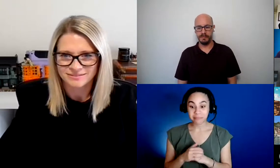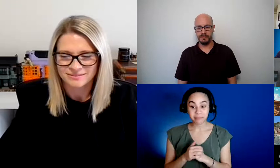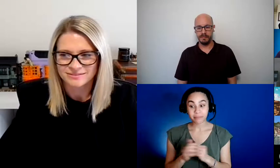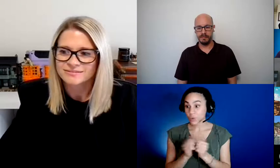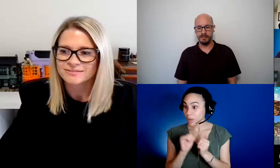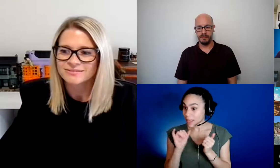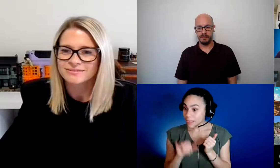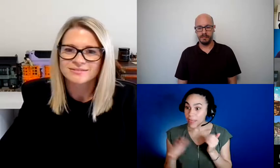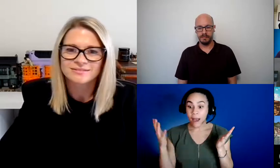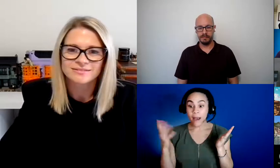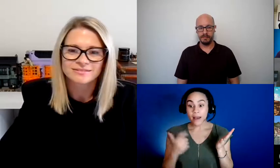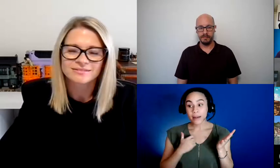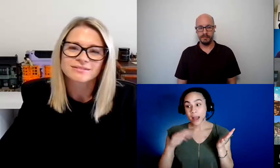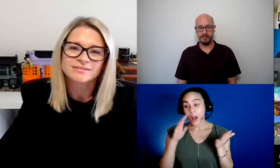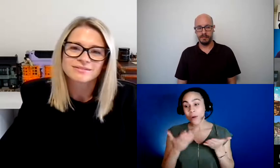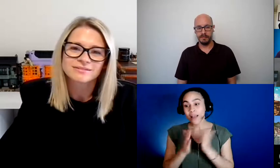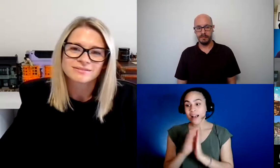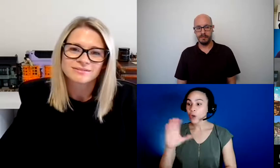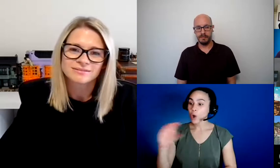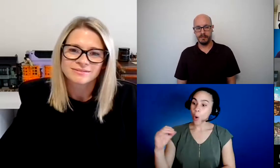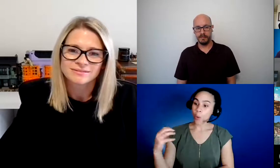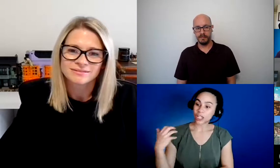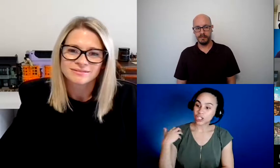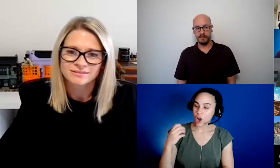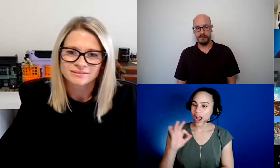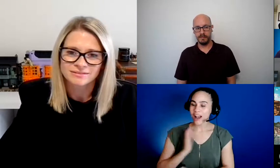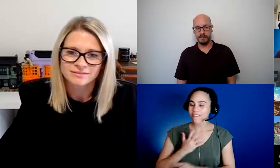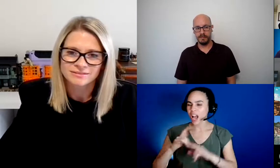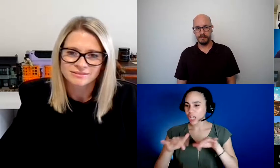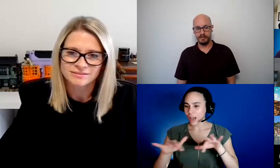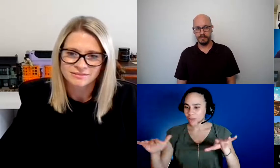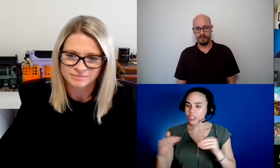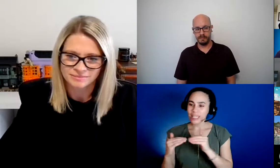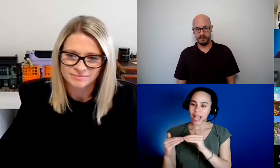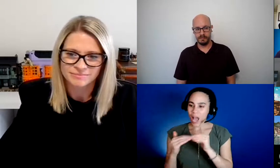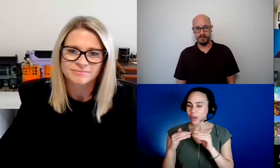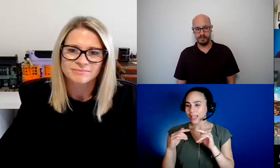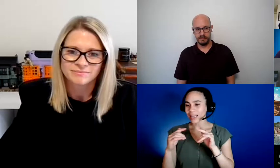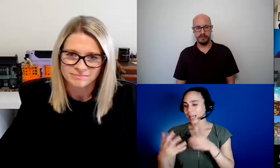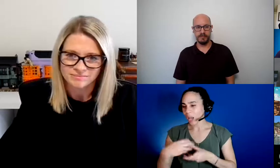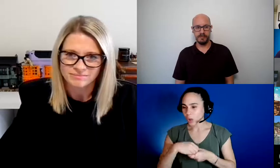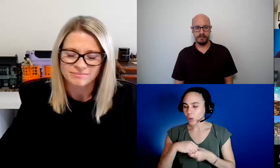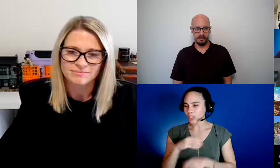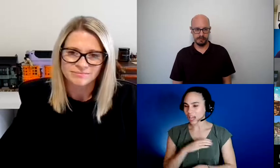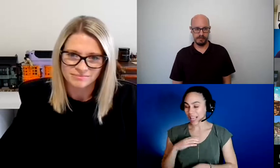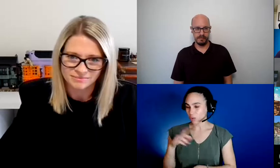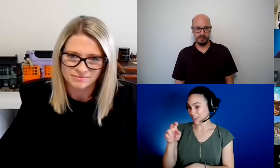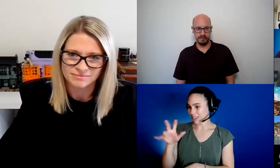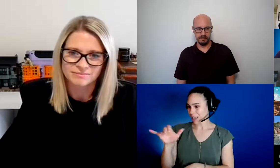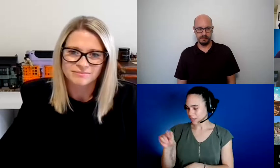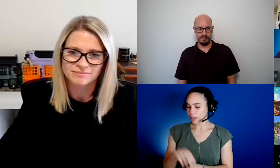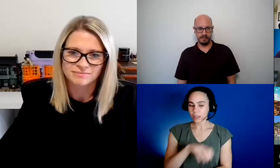ask our co-chair of our Diversity, Equity, and Inclusion Leadership Council, Kevin Scott, who is also the manager of Blue Card